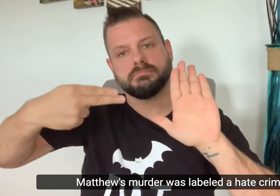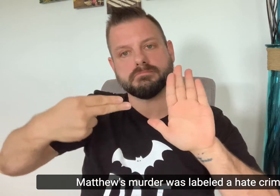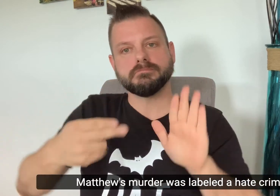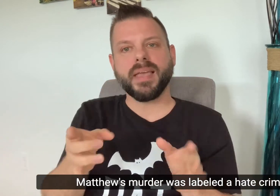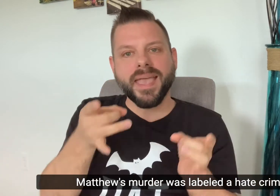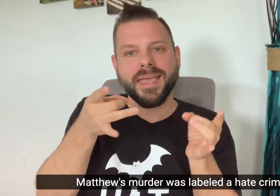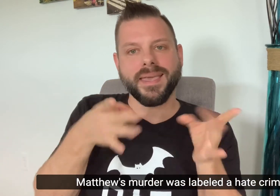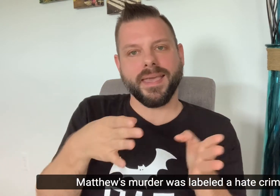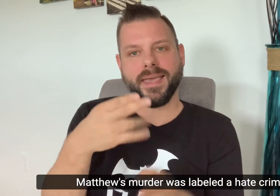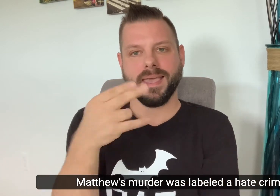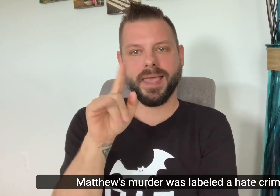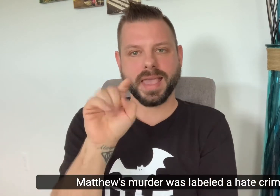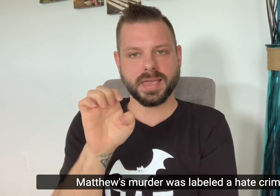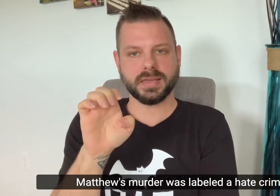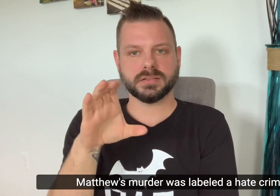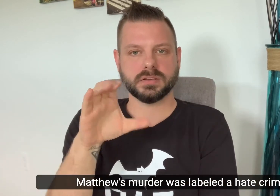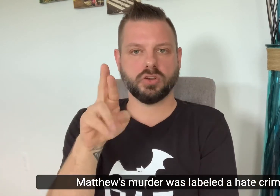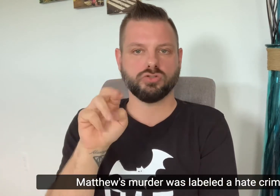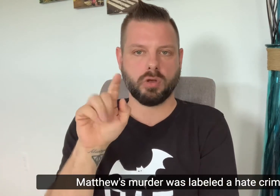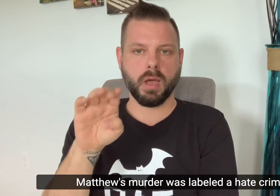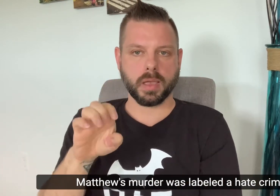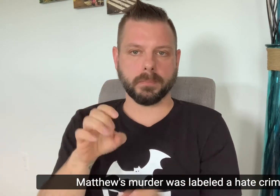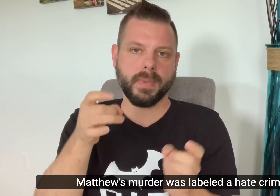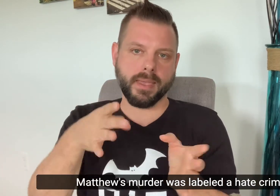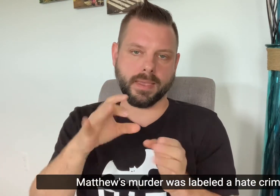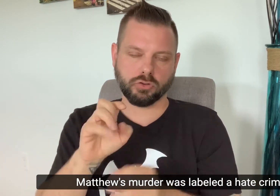Matthew's murder was labeled a hate crime,